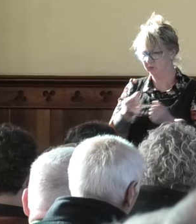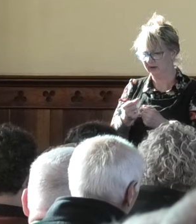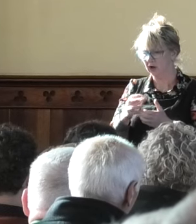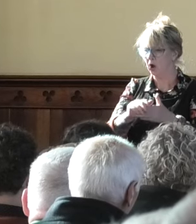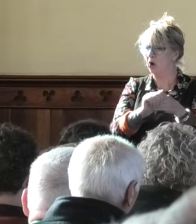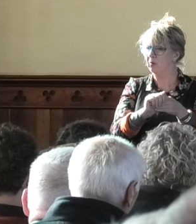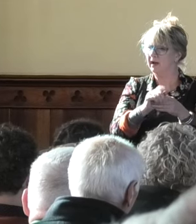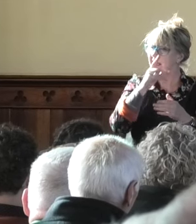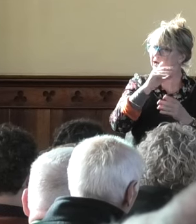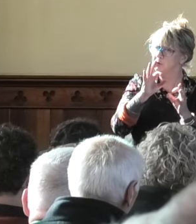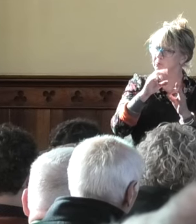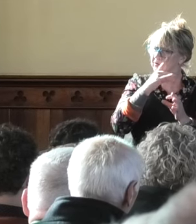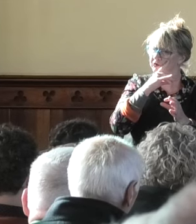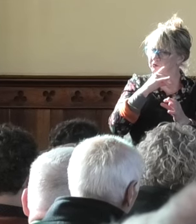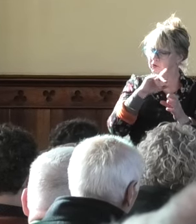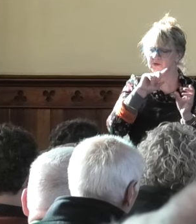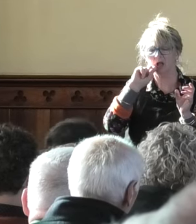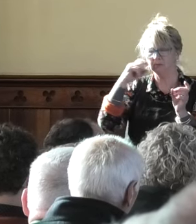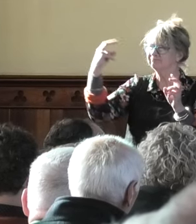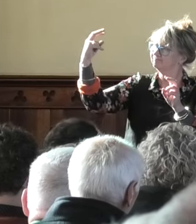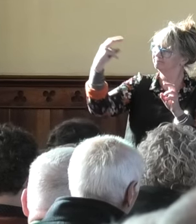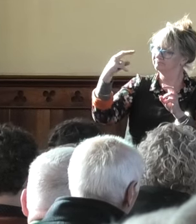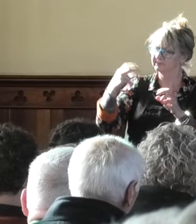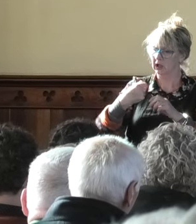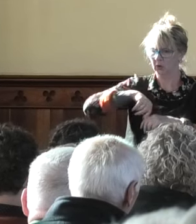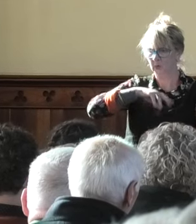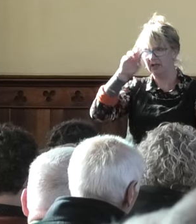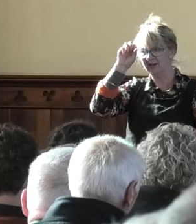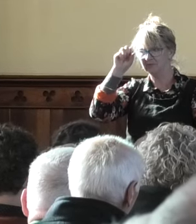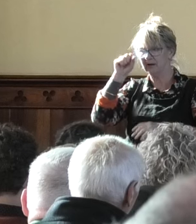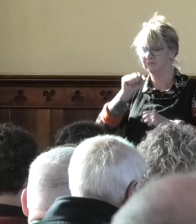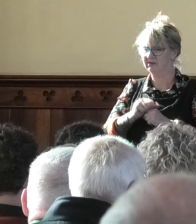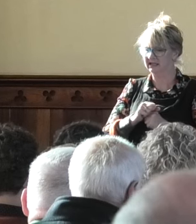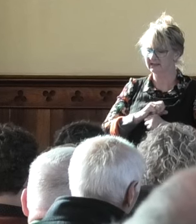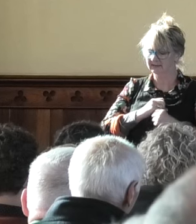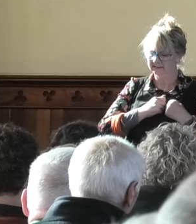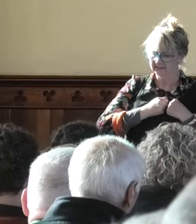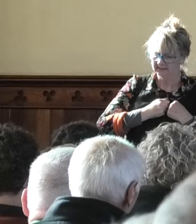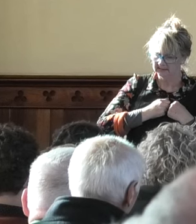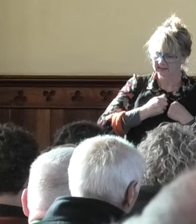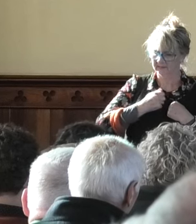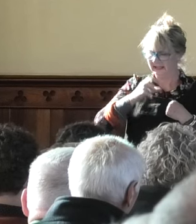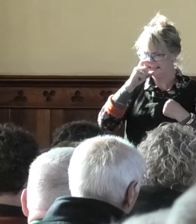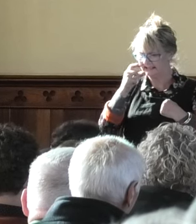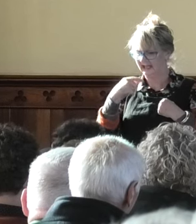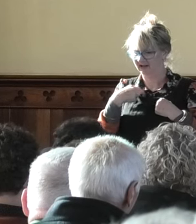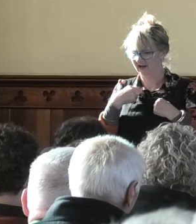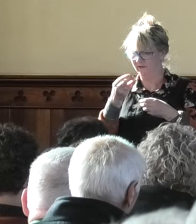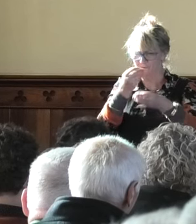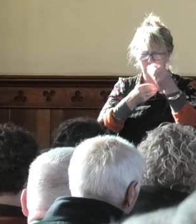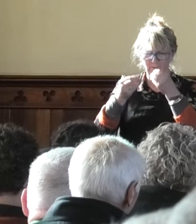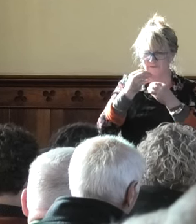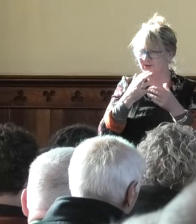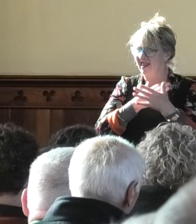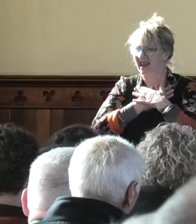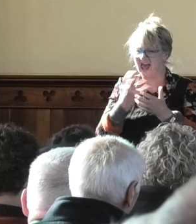girls, I will be there cheering you on. We have memories to cherish, my sister and I, and there are snacks you lovingly